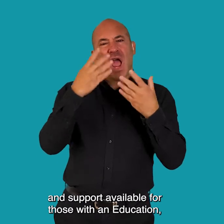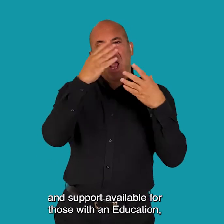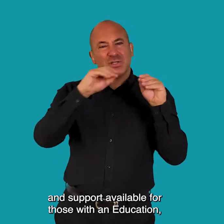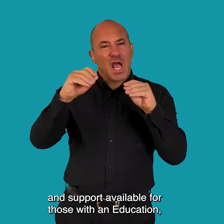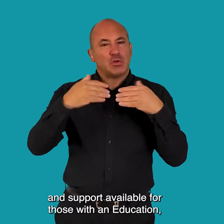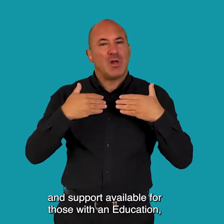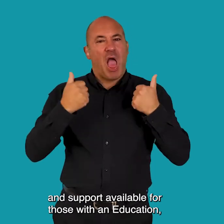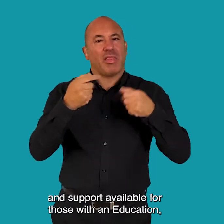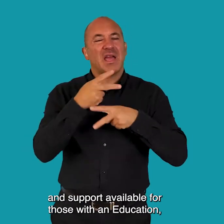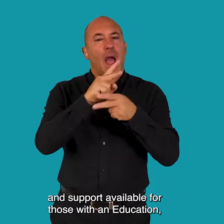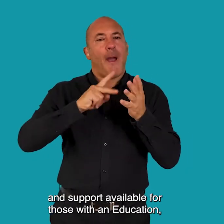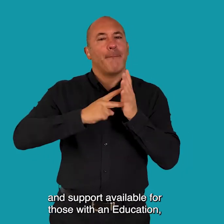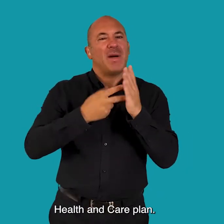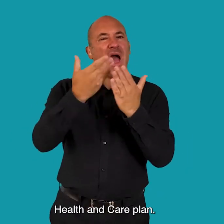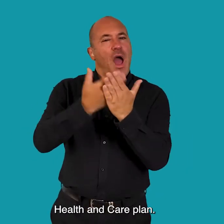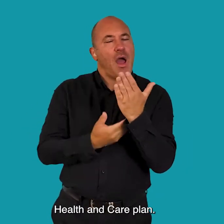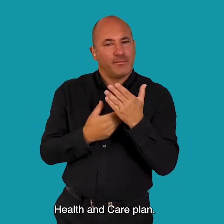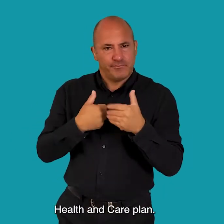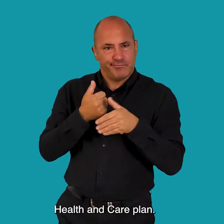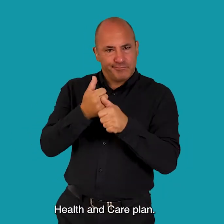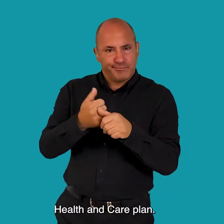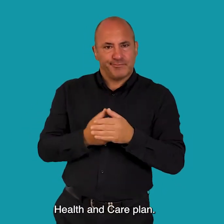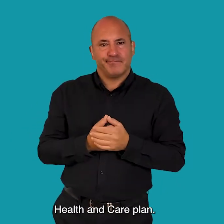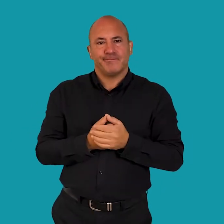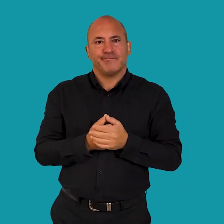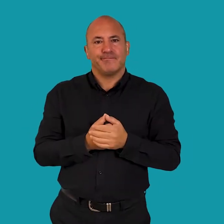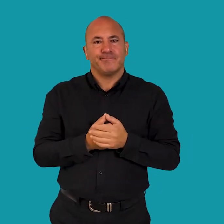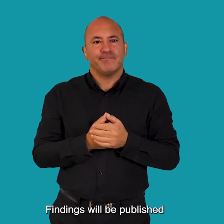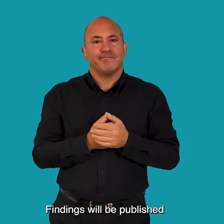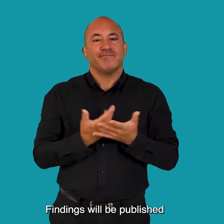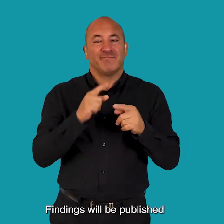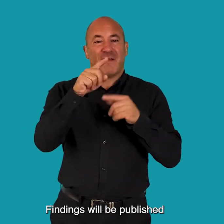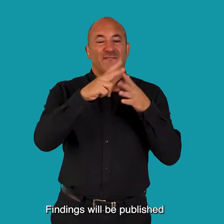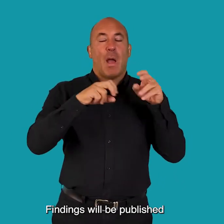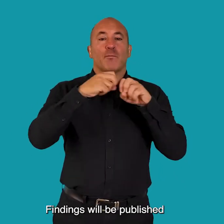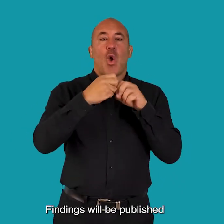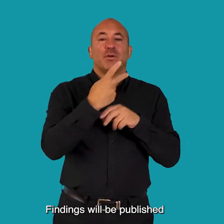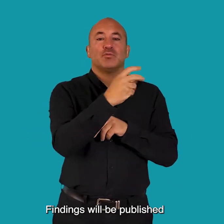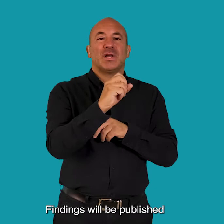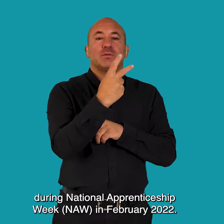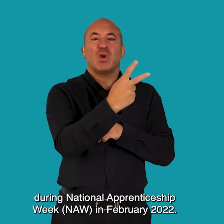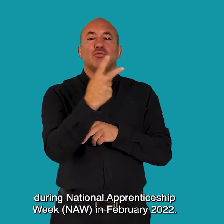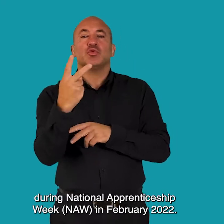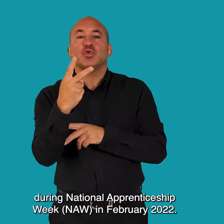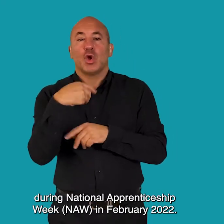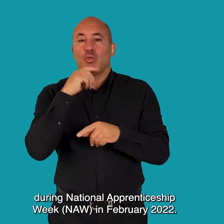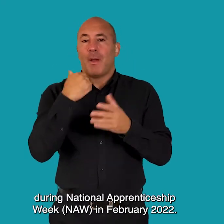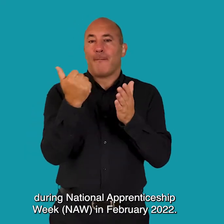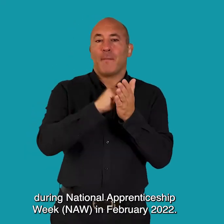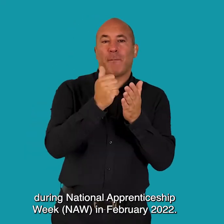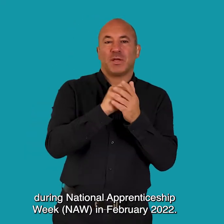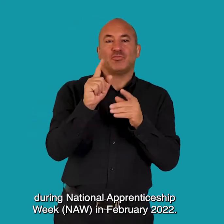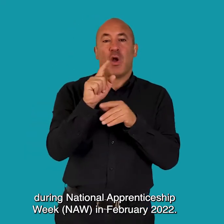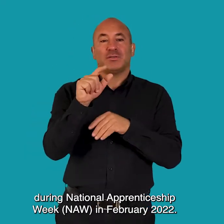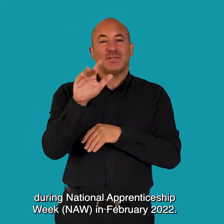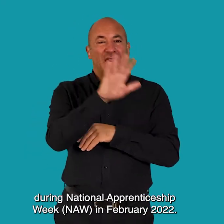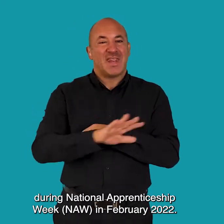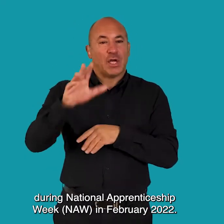for those with an education, health and care plan. Findings will be published during National Apprenticeship Week in